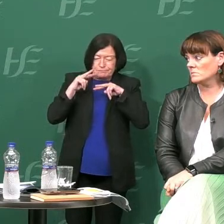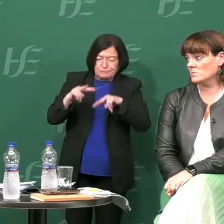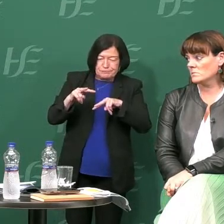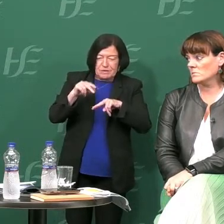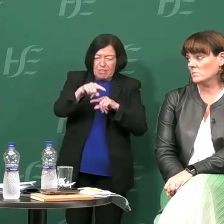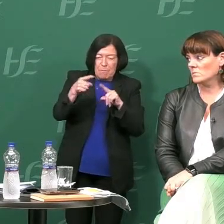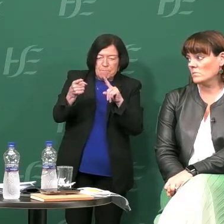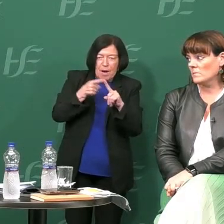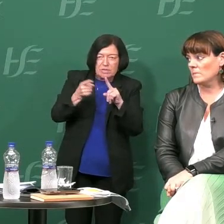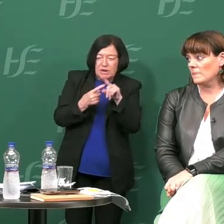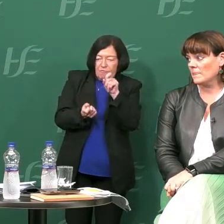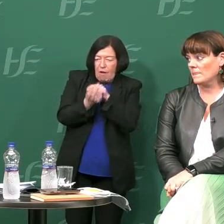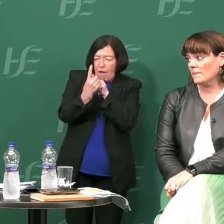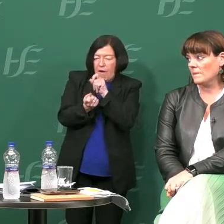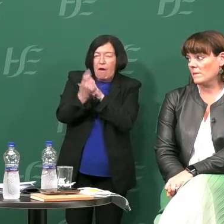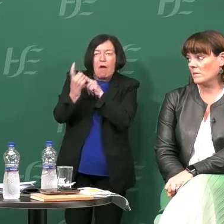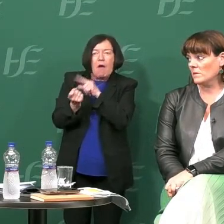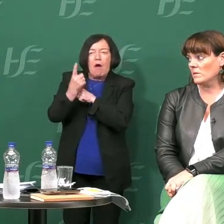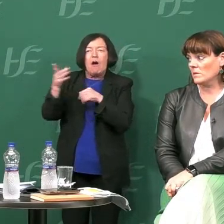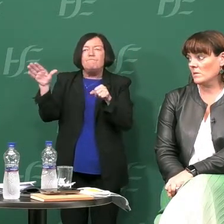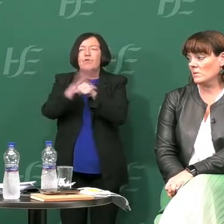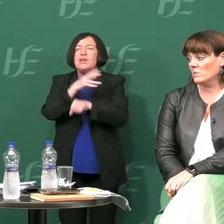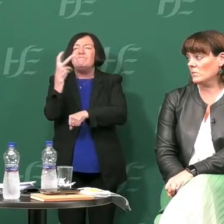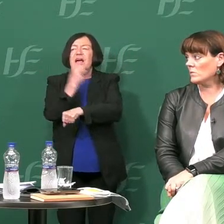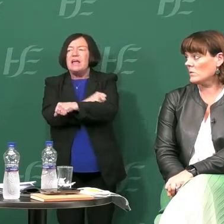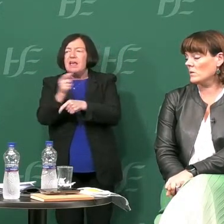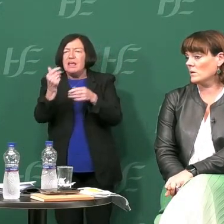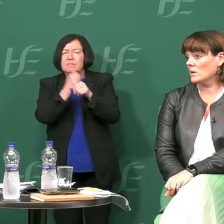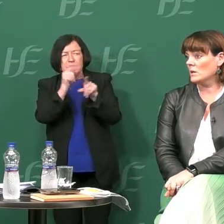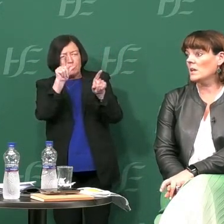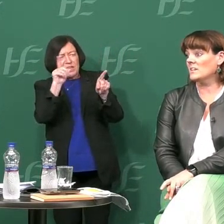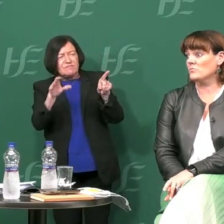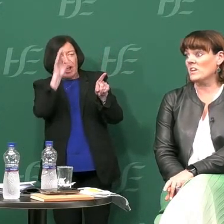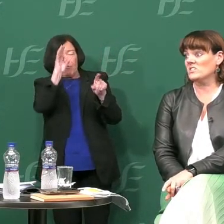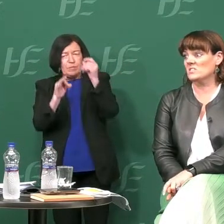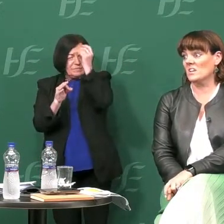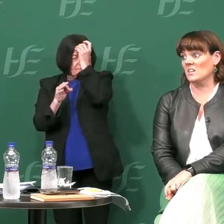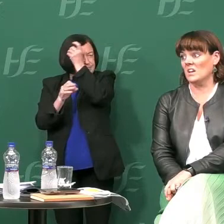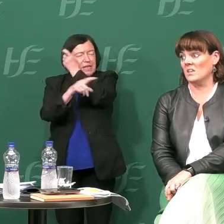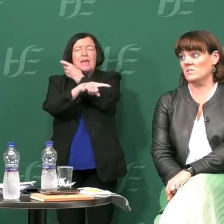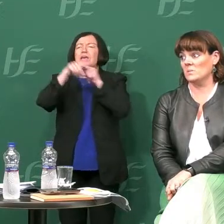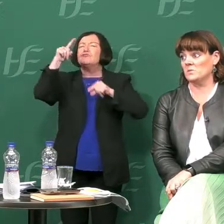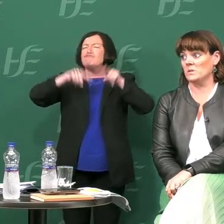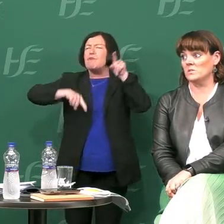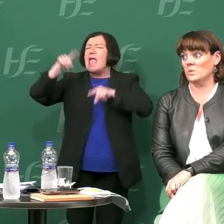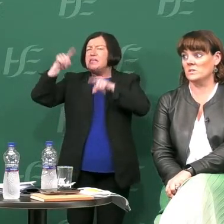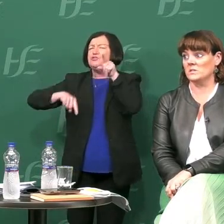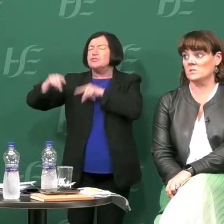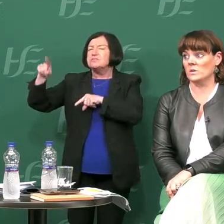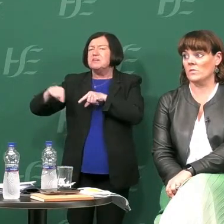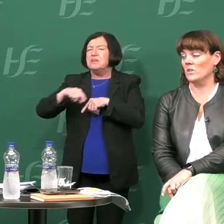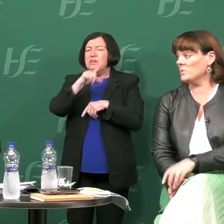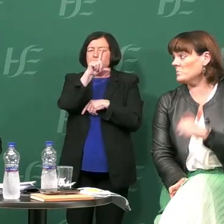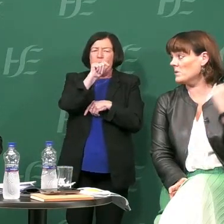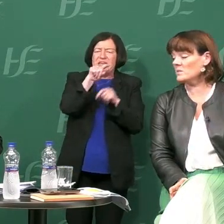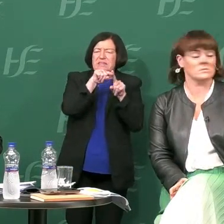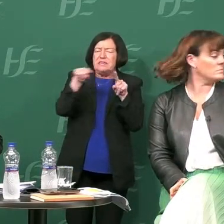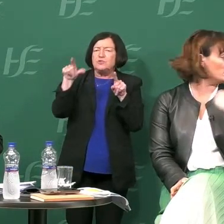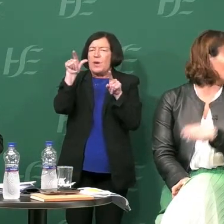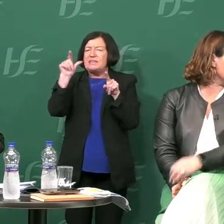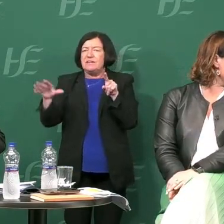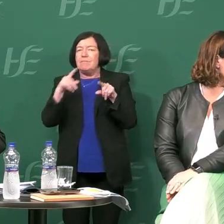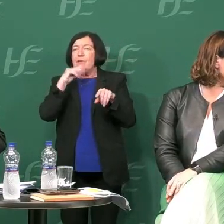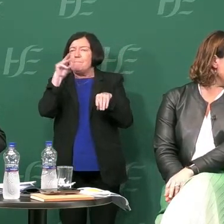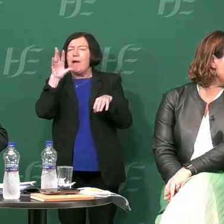positivity coming through on fully vaccinated people. And I think at the moment it's about 25%. Yes, ranges on any given day between 20 and 25, but